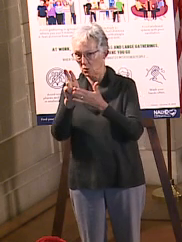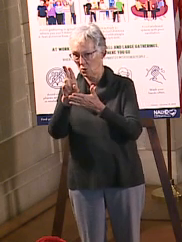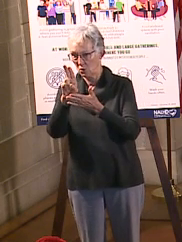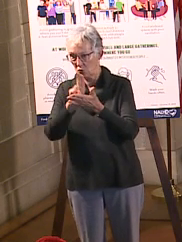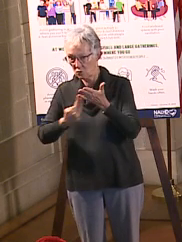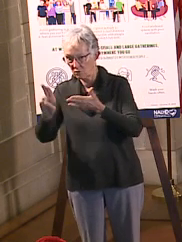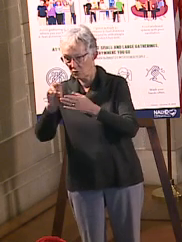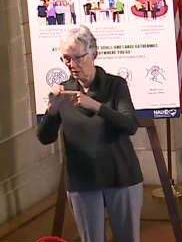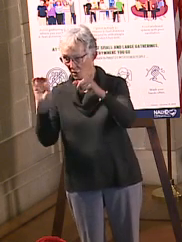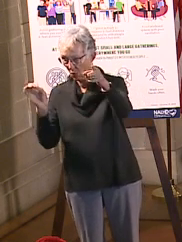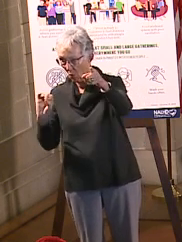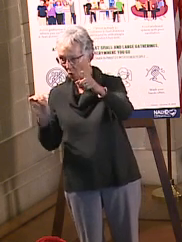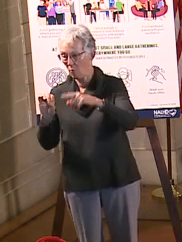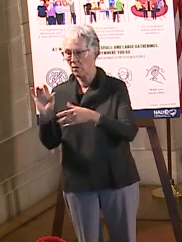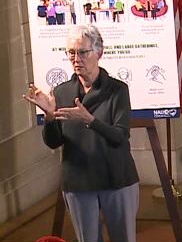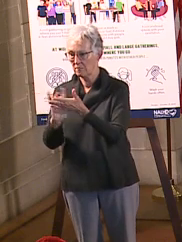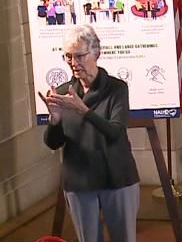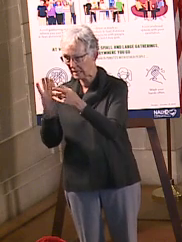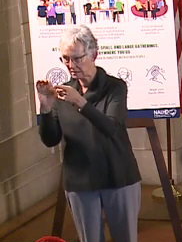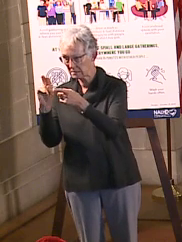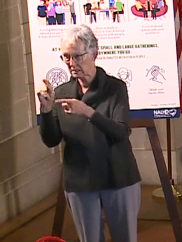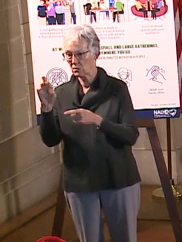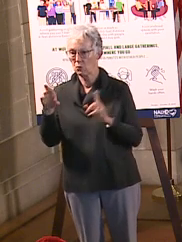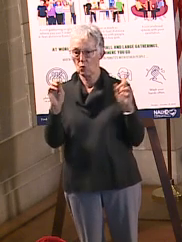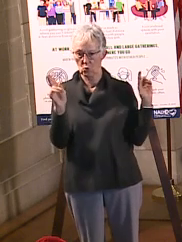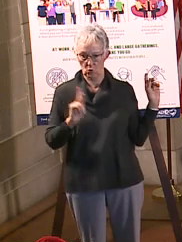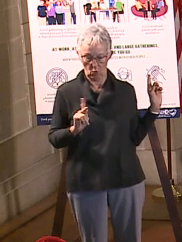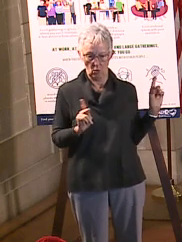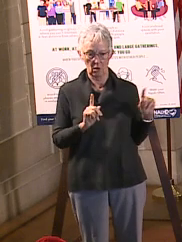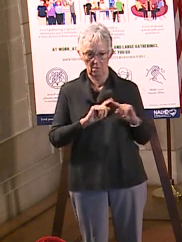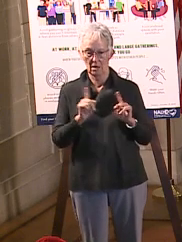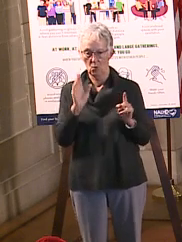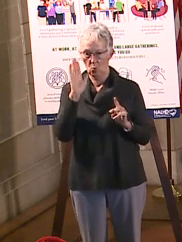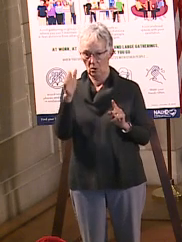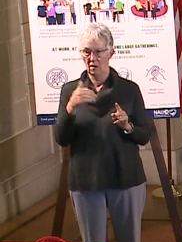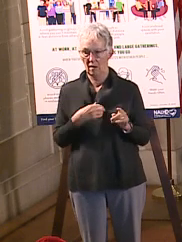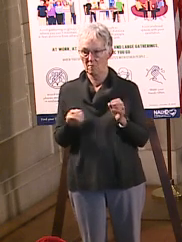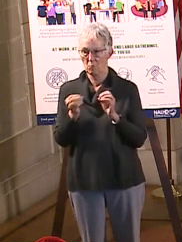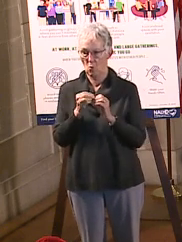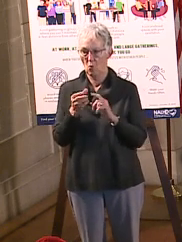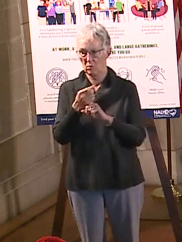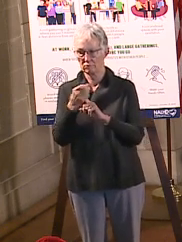or at our Med Center or out in Kearney, but more details on that to come soon.